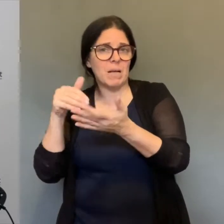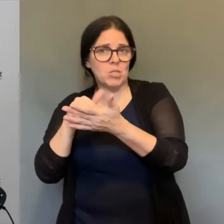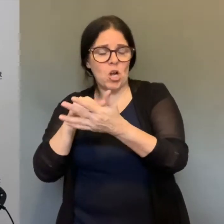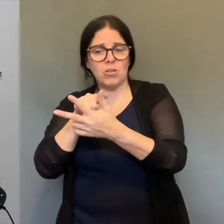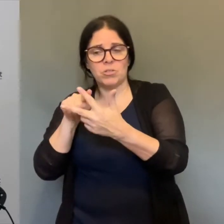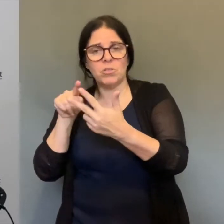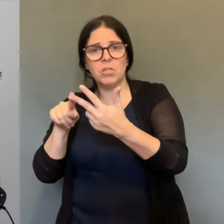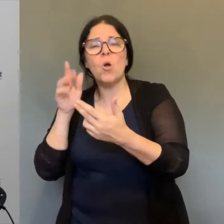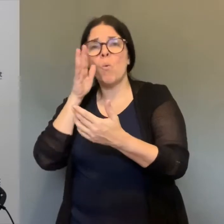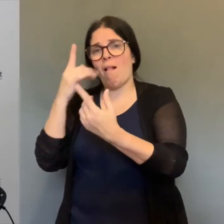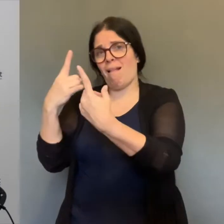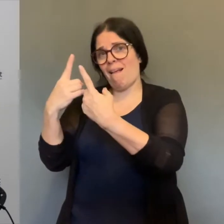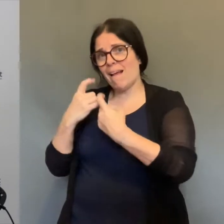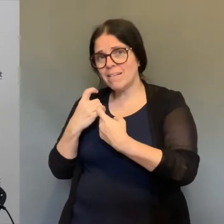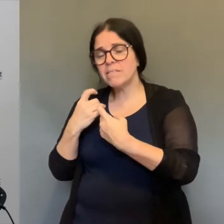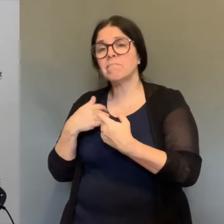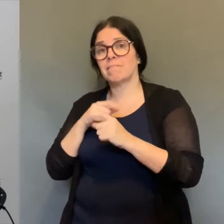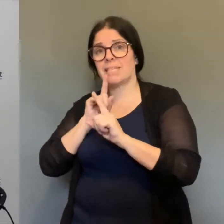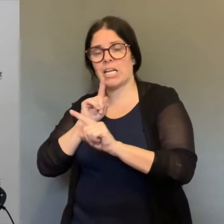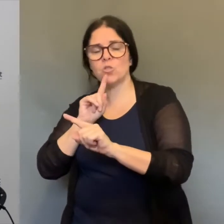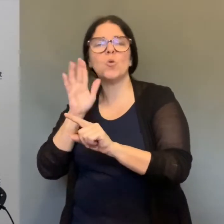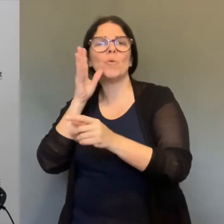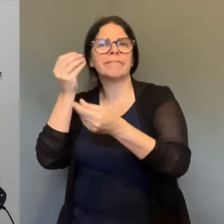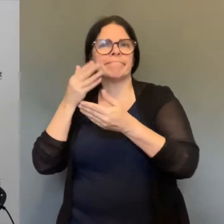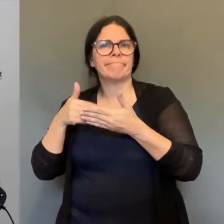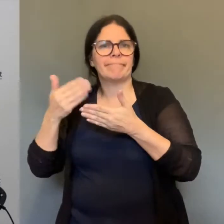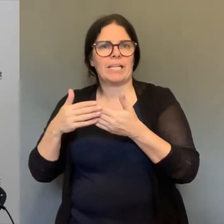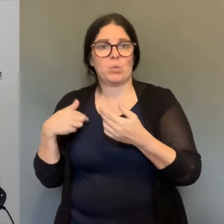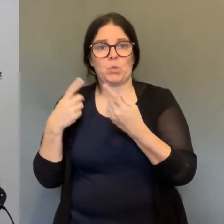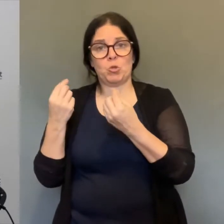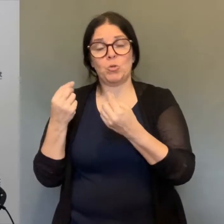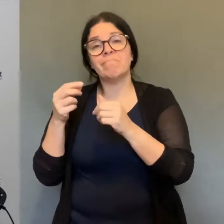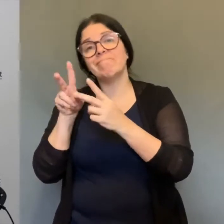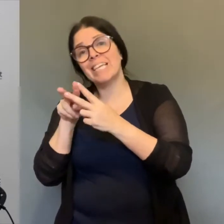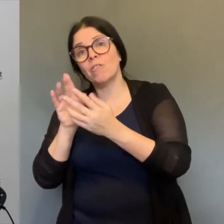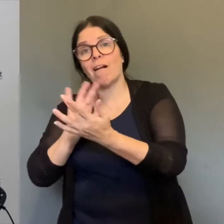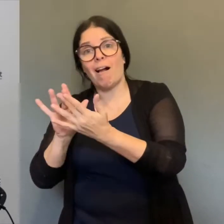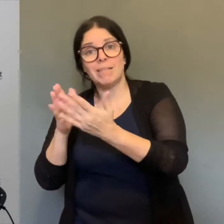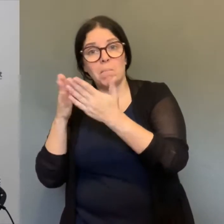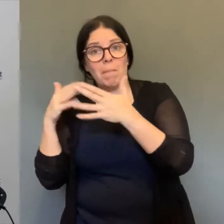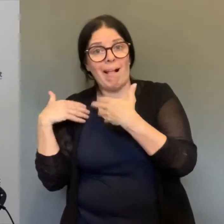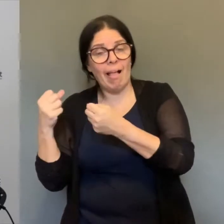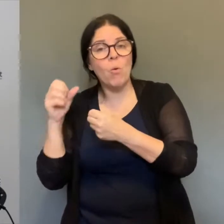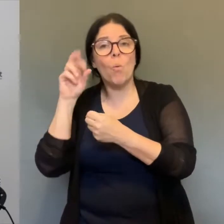Windsor-Essex residents can now access a virtual walk-in clinic by going to